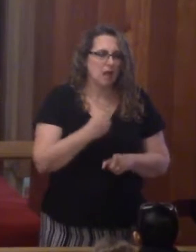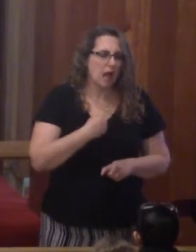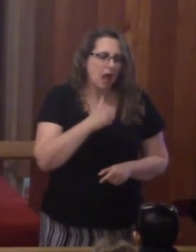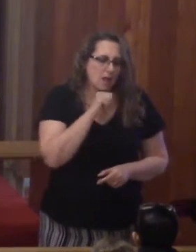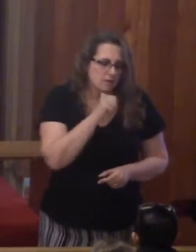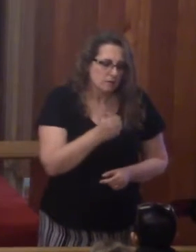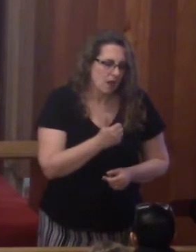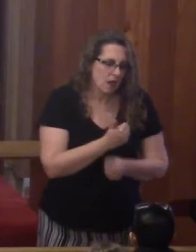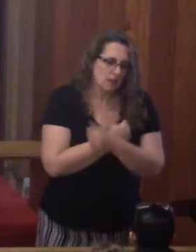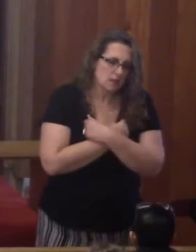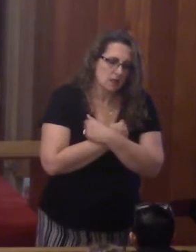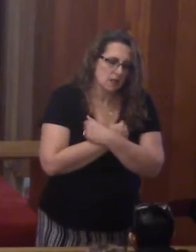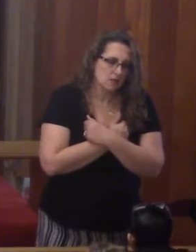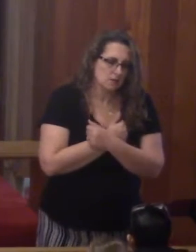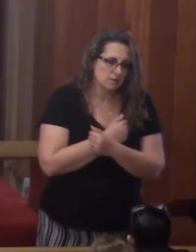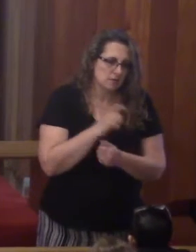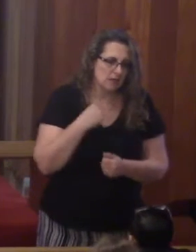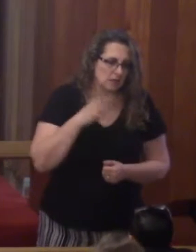not loved as I should.